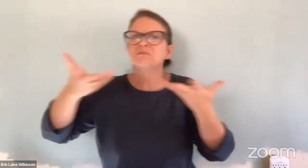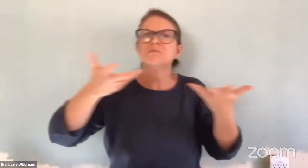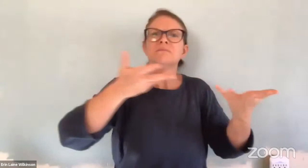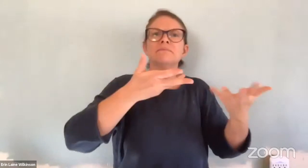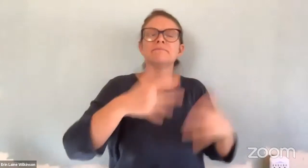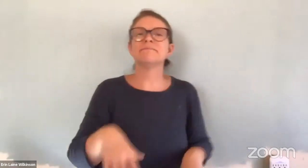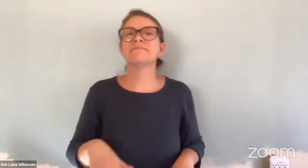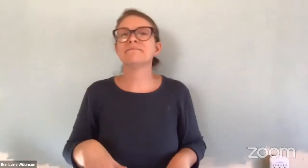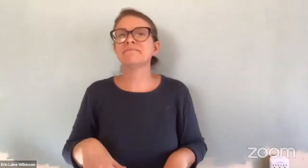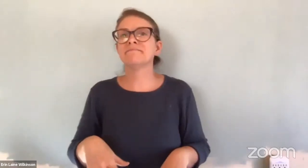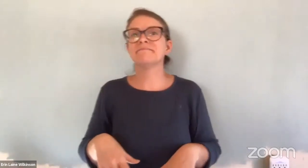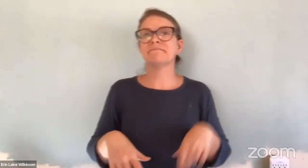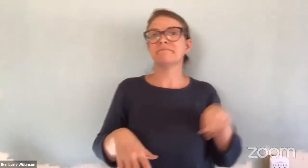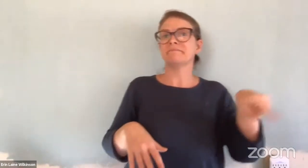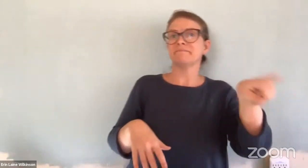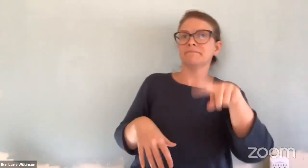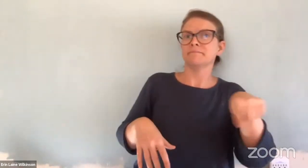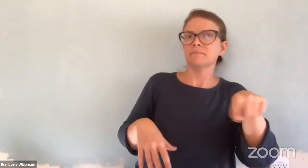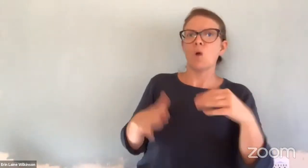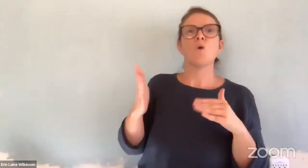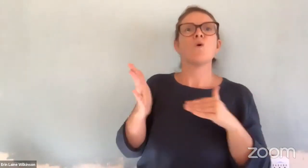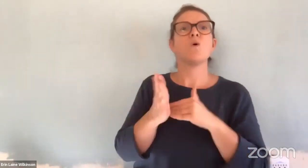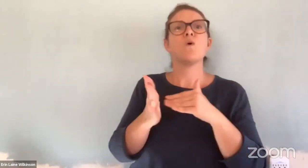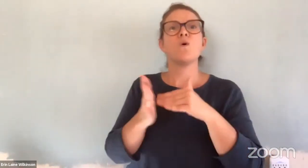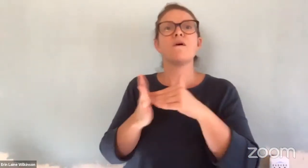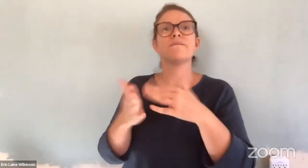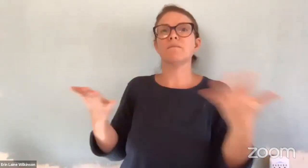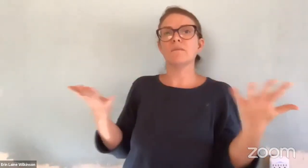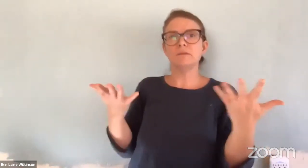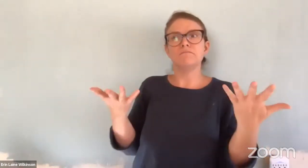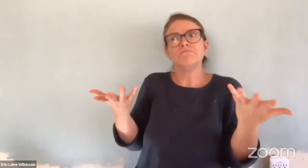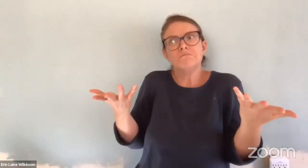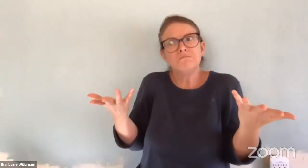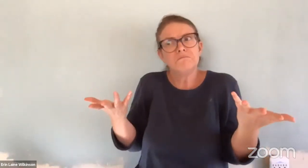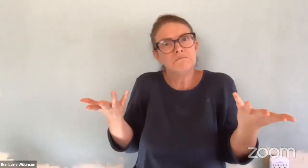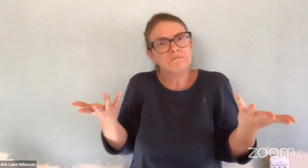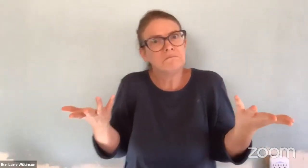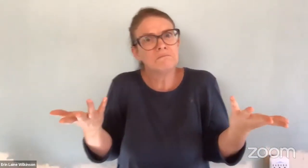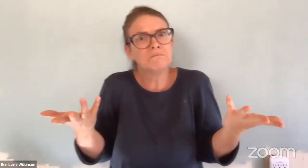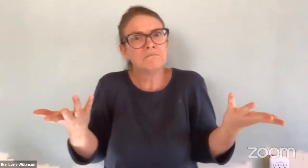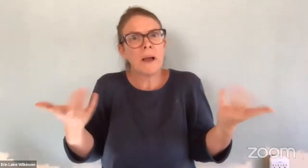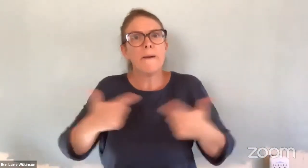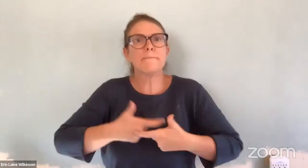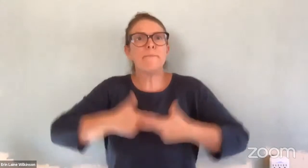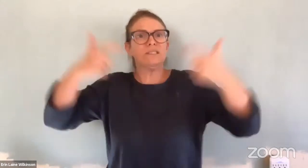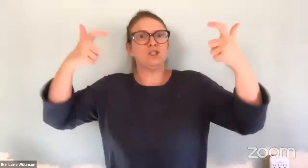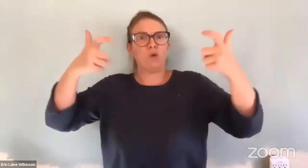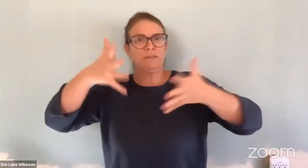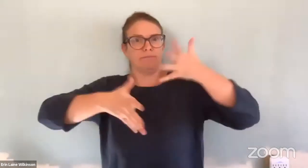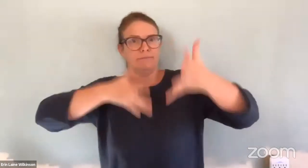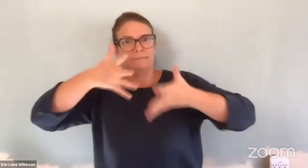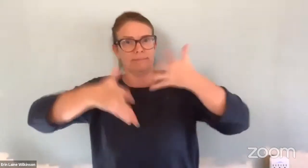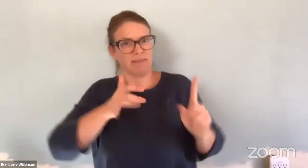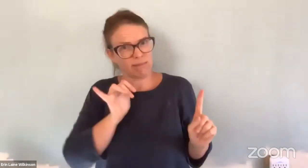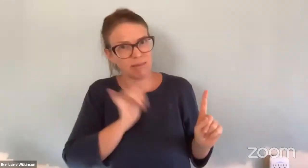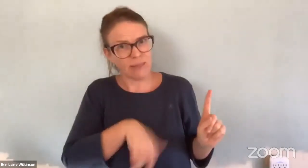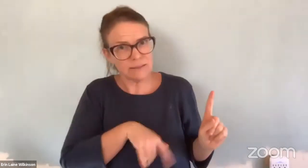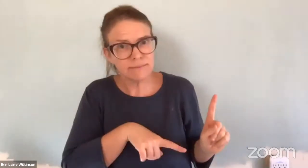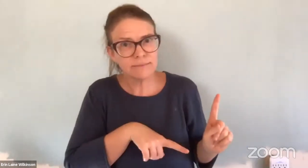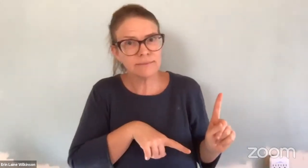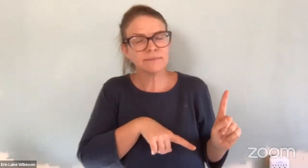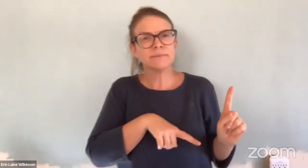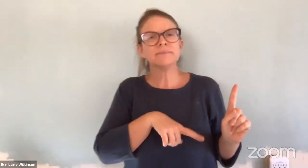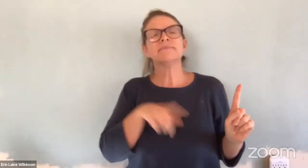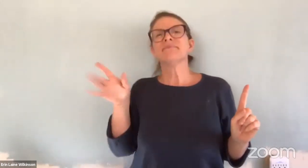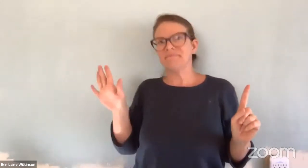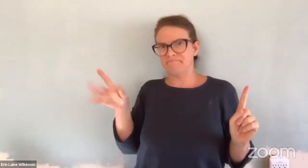arrived there? Any that we know of? I wonder. And so I think what sometimes, or maybe often, people do when